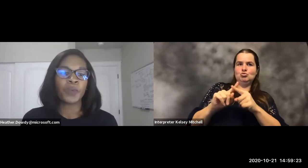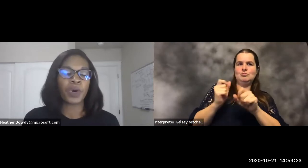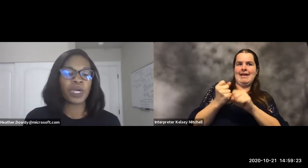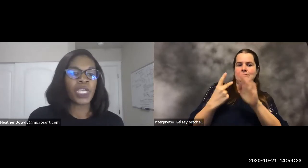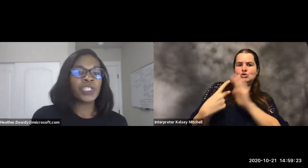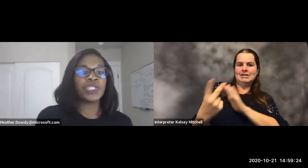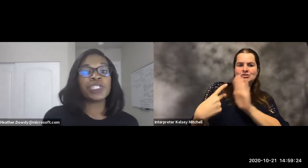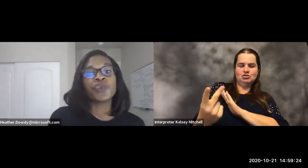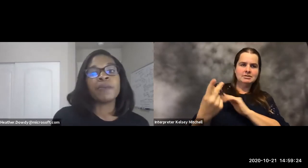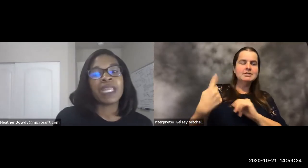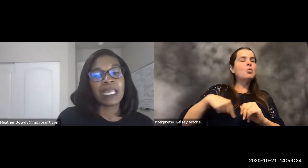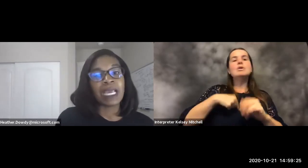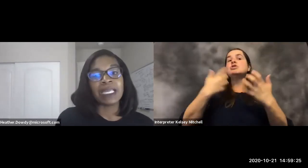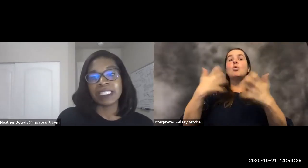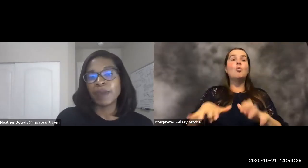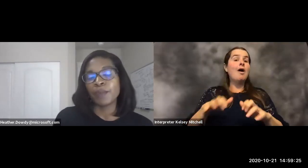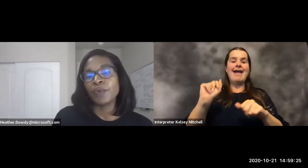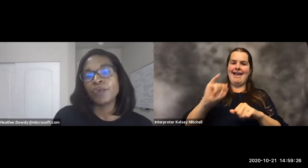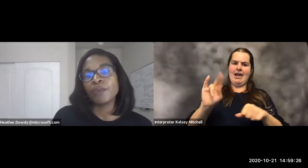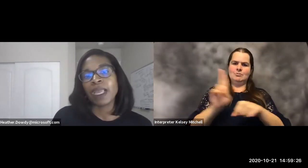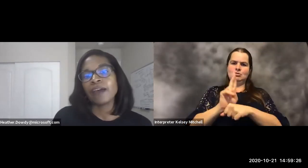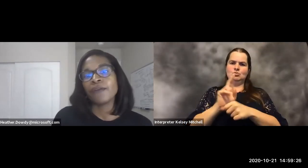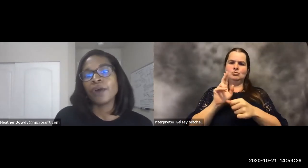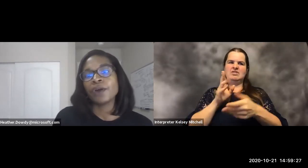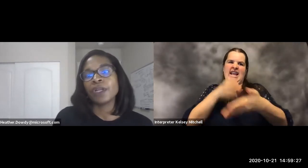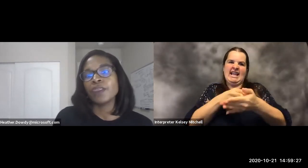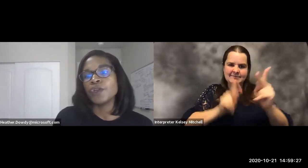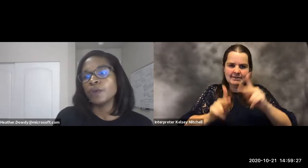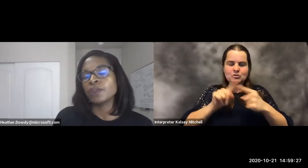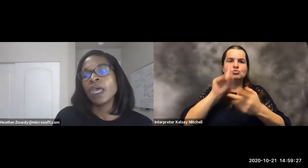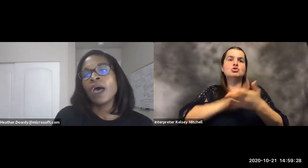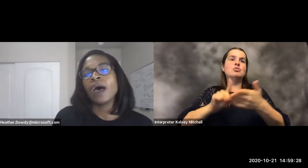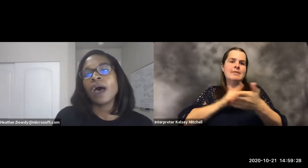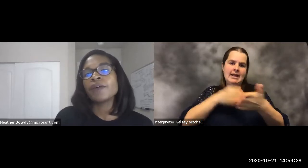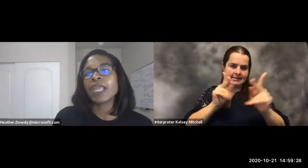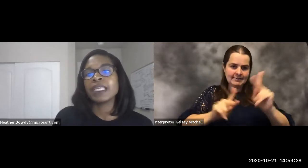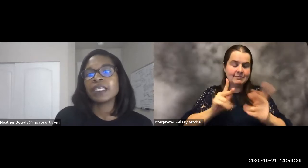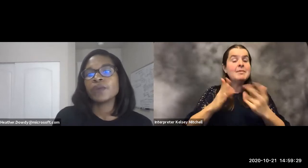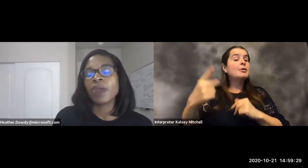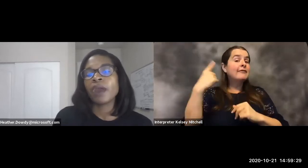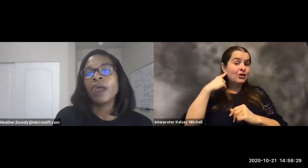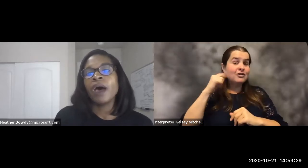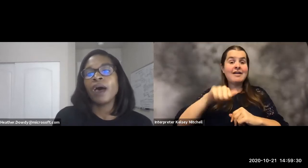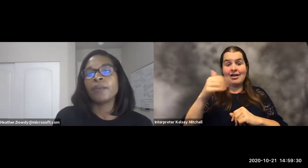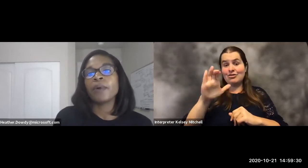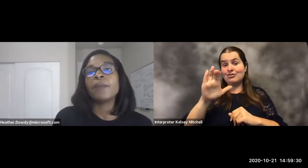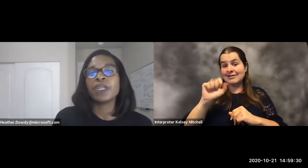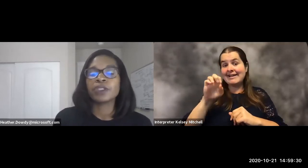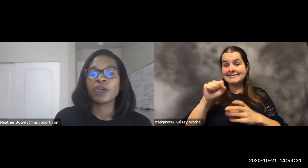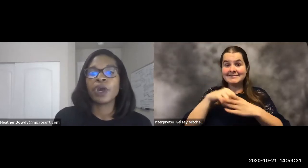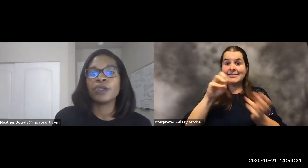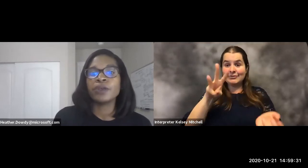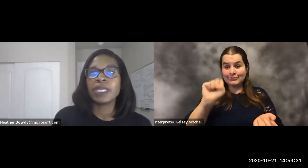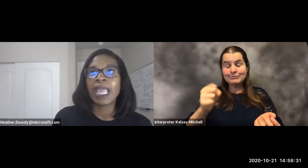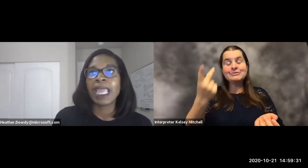and we don't want to discriminate against people. You might have heard in the news other cases where